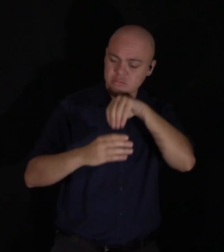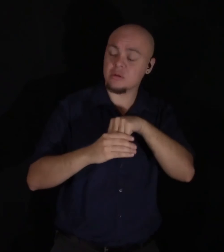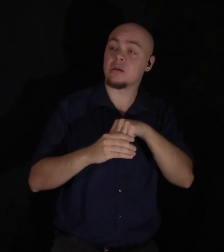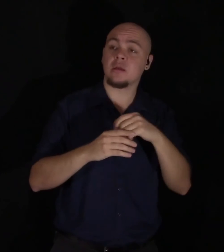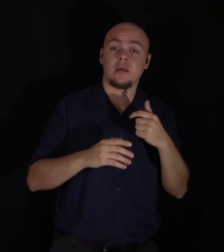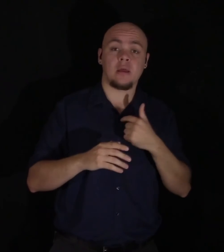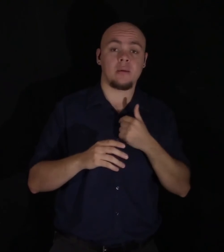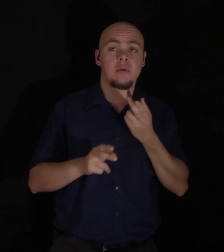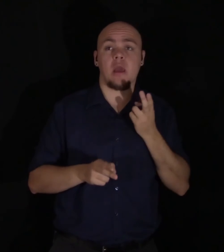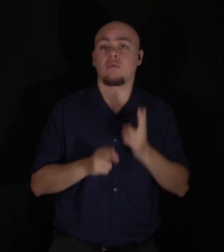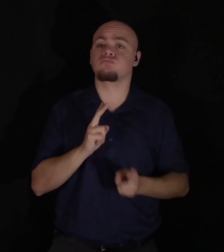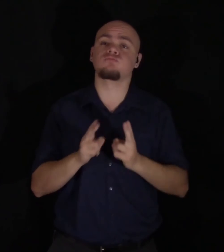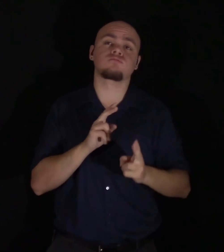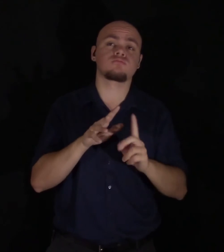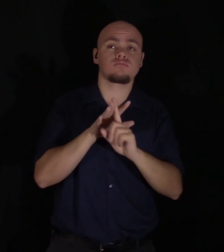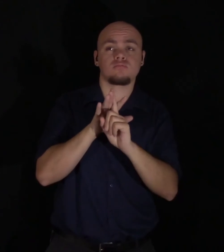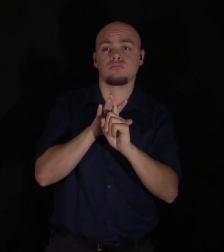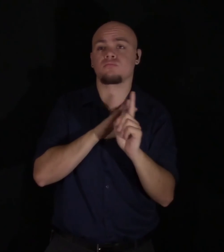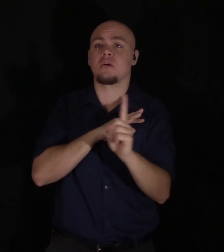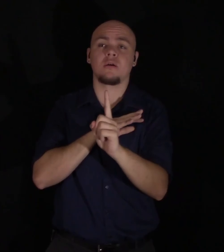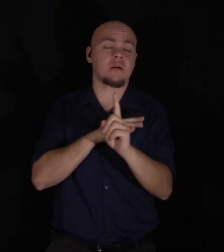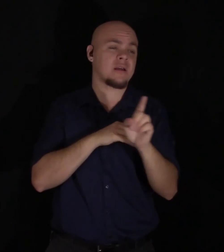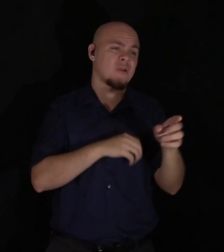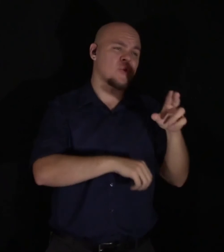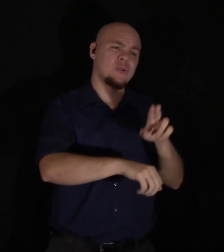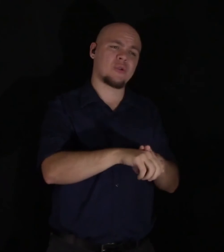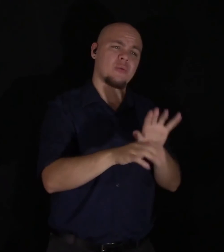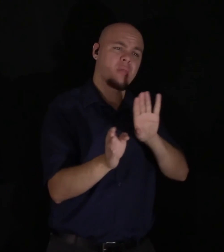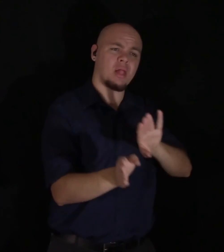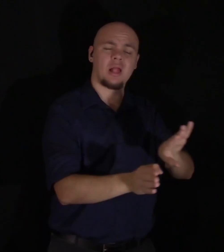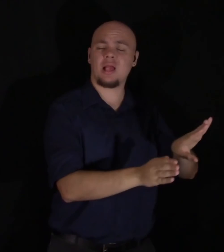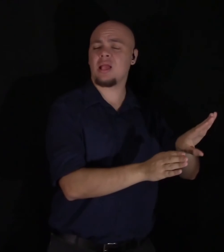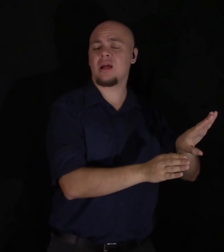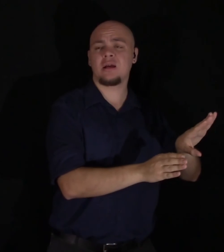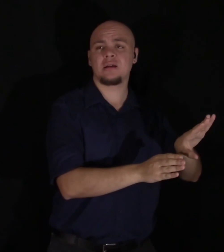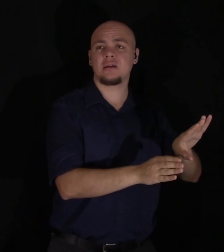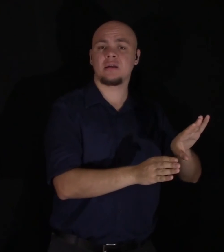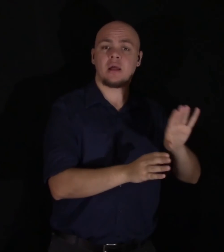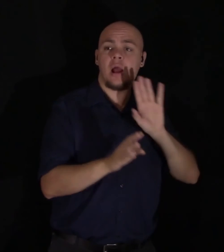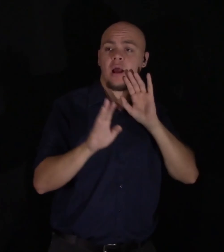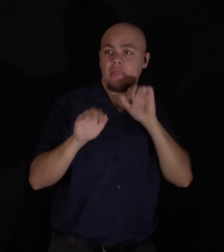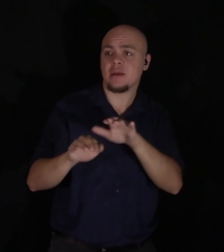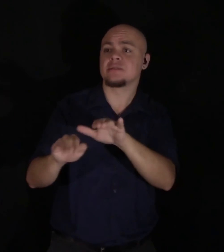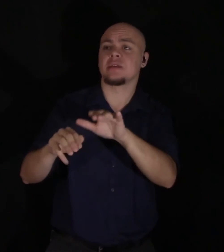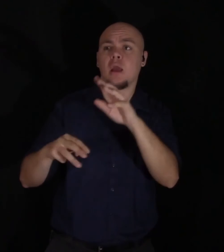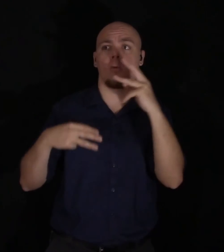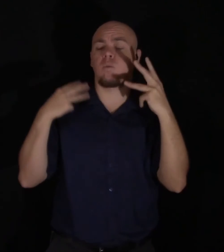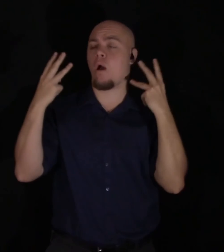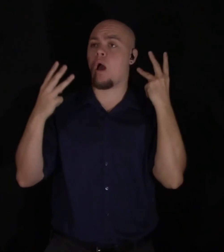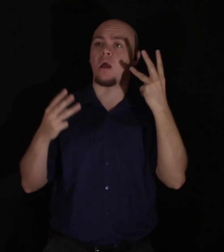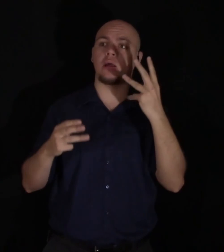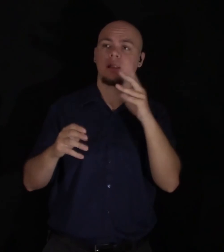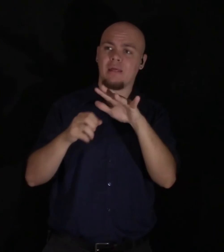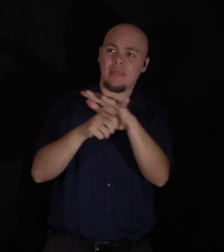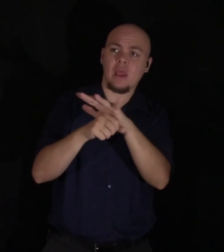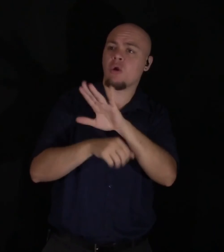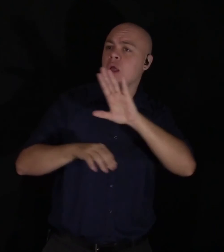of the common pathways of men, even to the wild seas and unvisited regions I am about